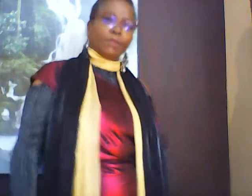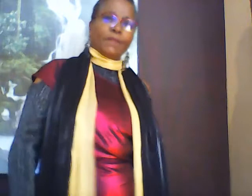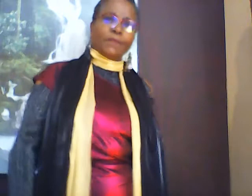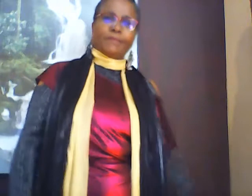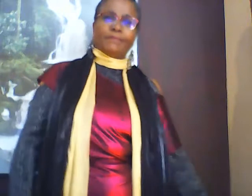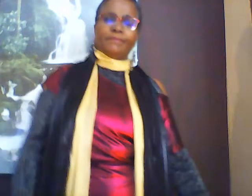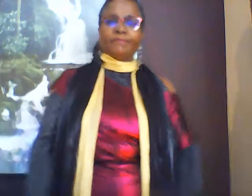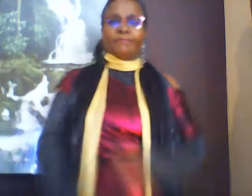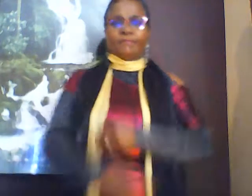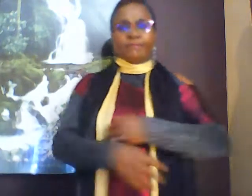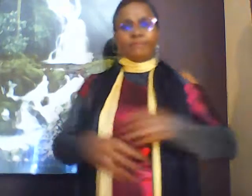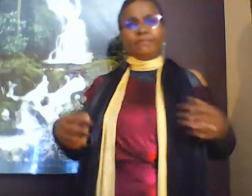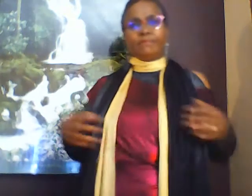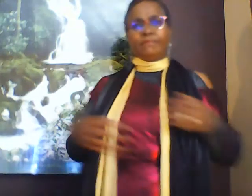pathway.